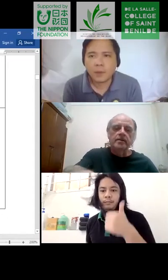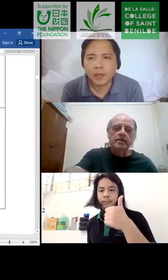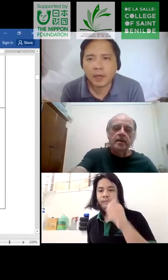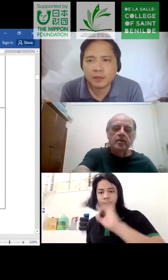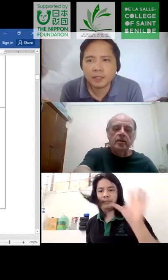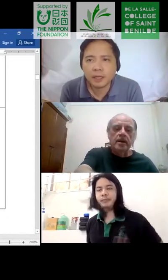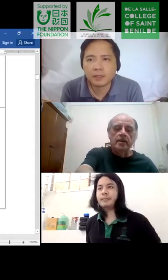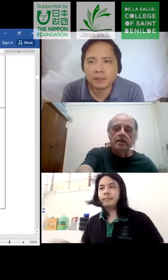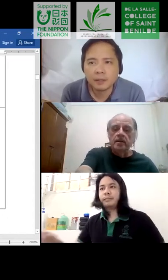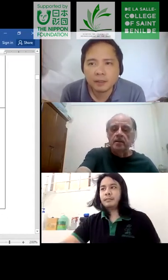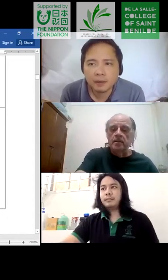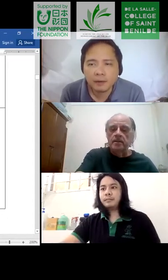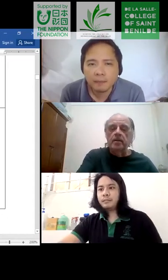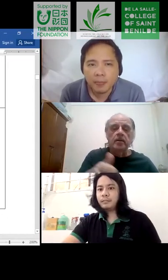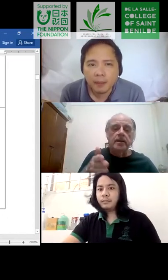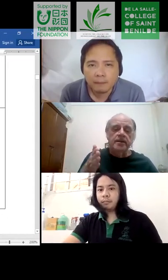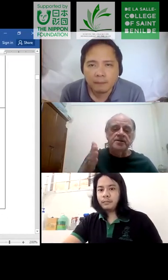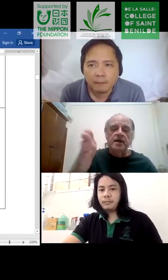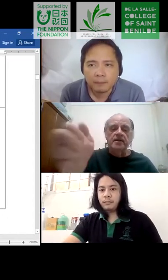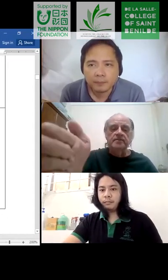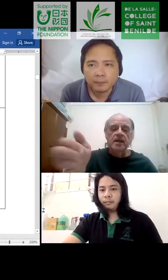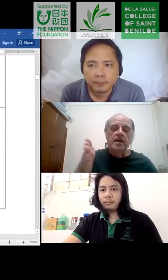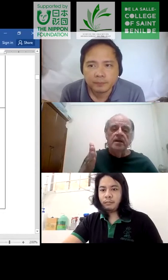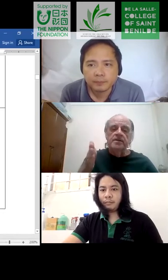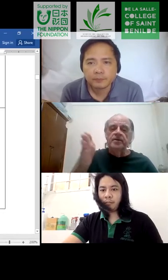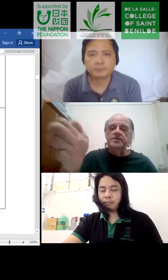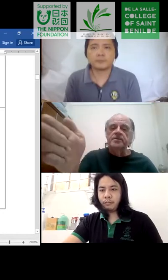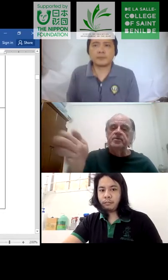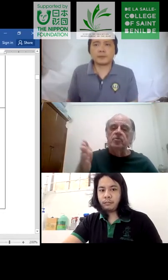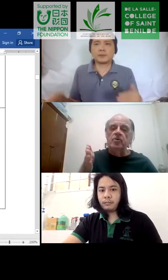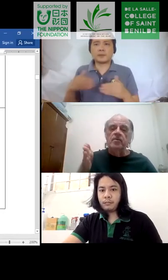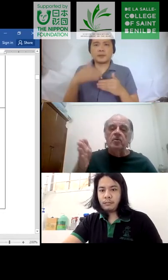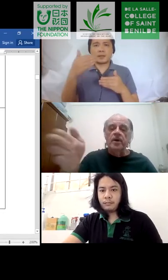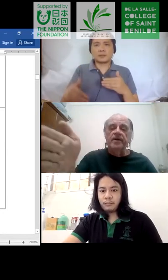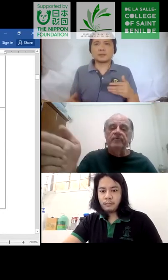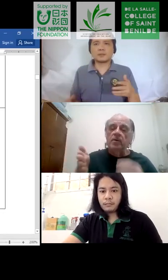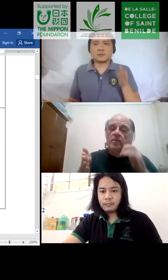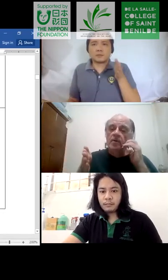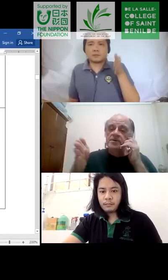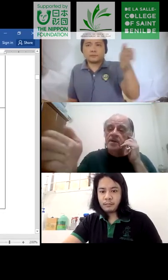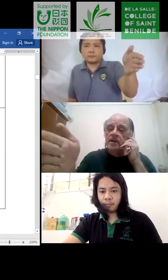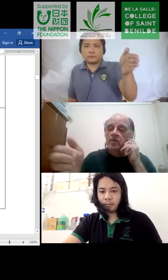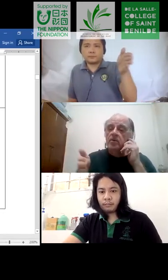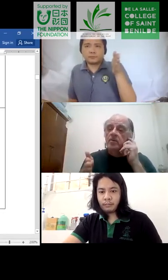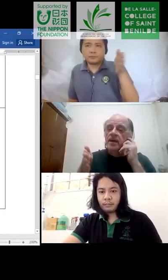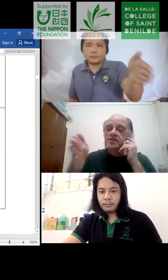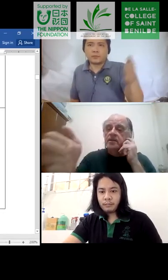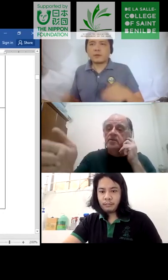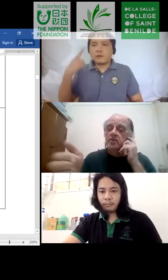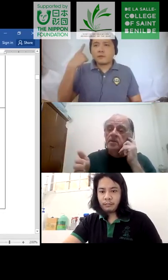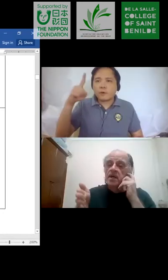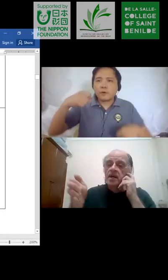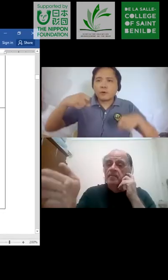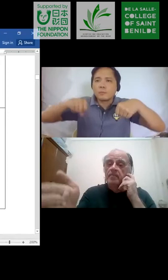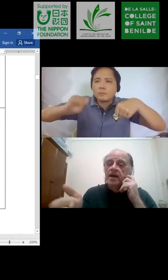Okay, take a look at this sign. So this is the normal way for a motorcycle or a